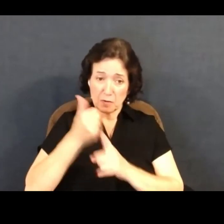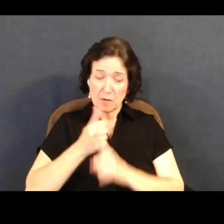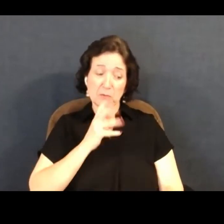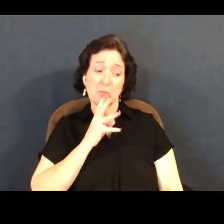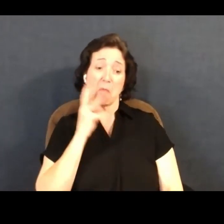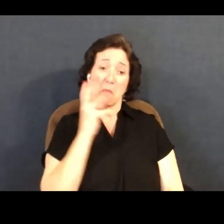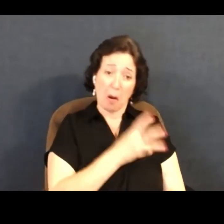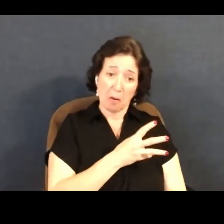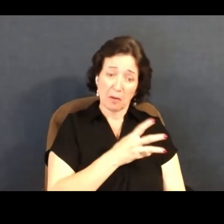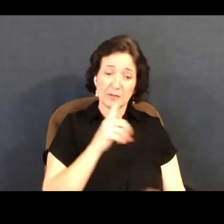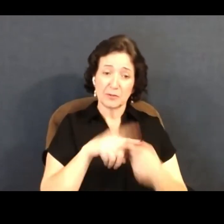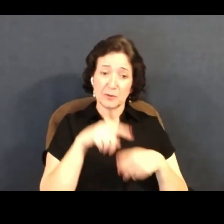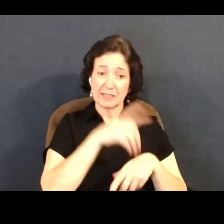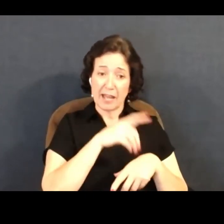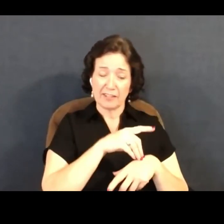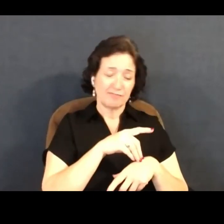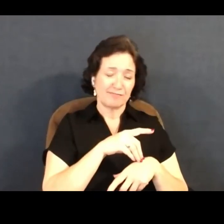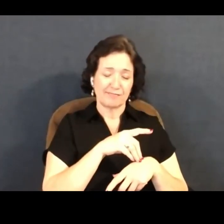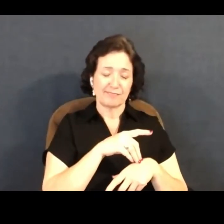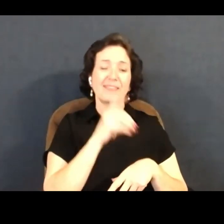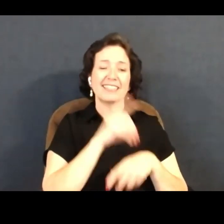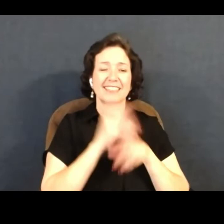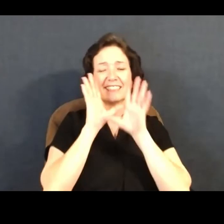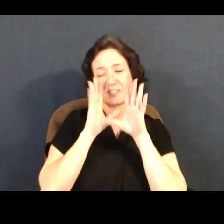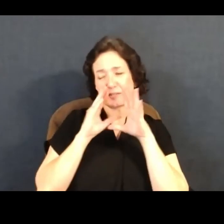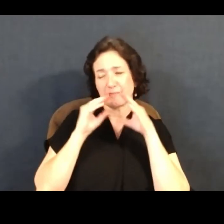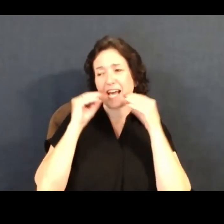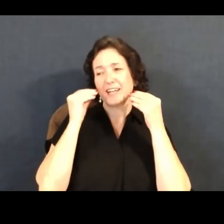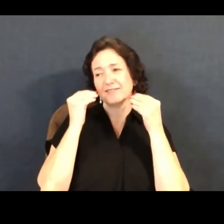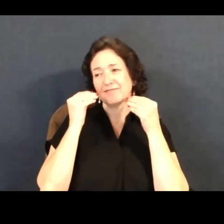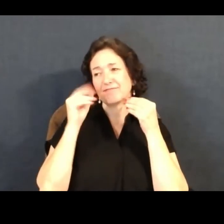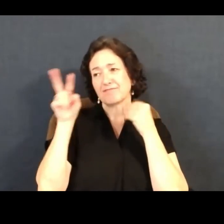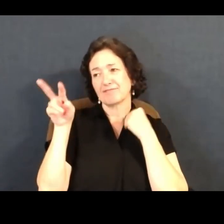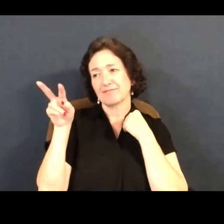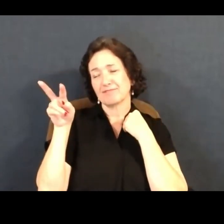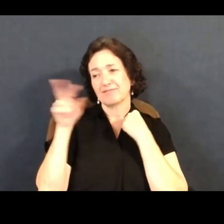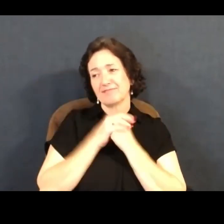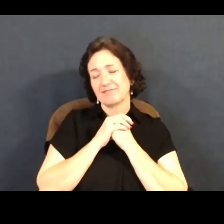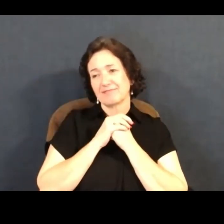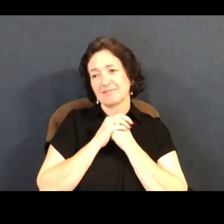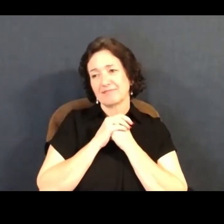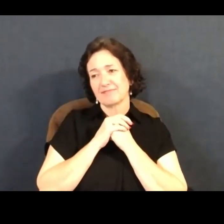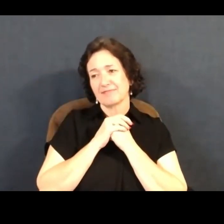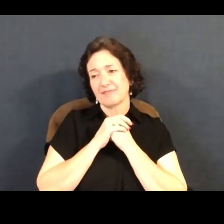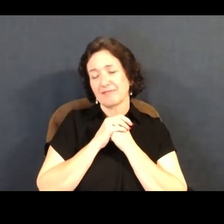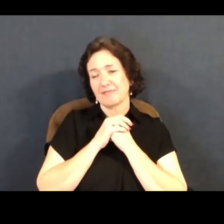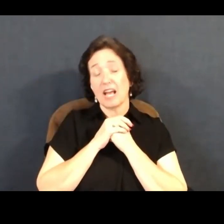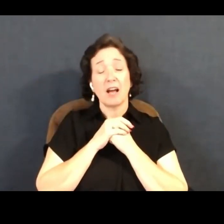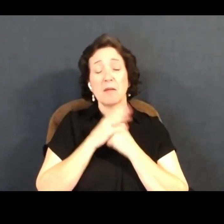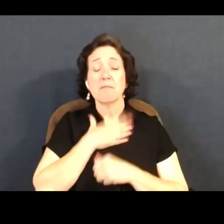Darius smiled back And this is what I love about this